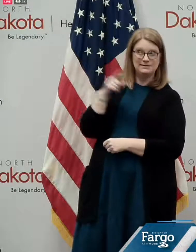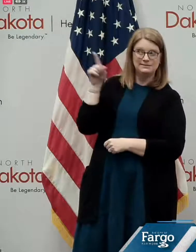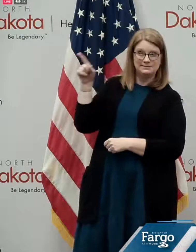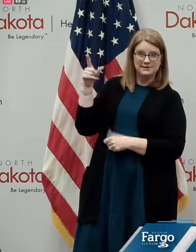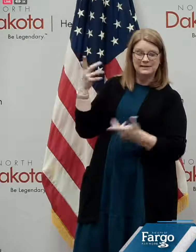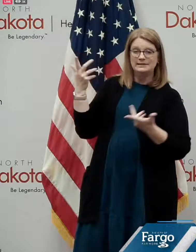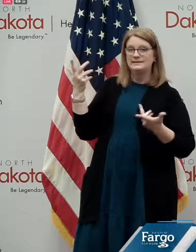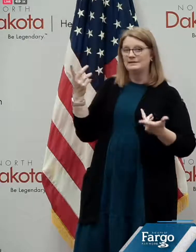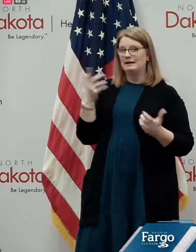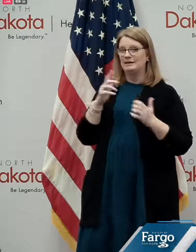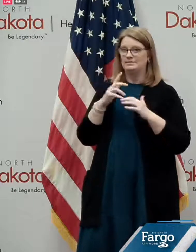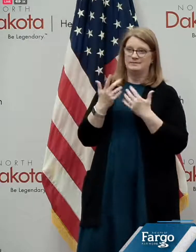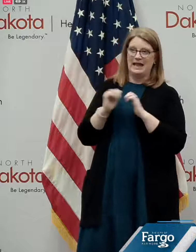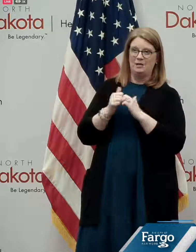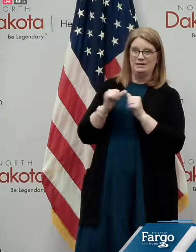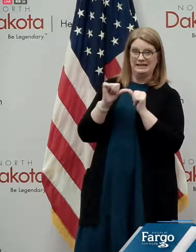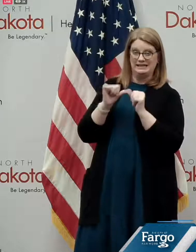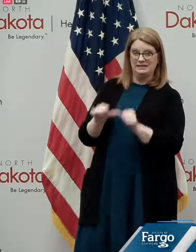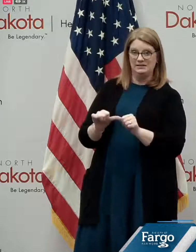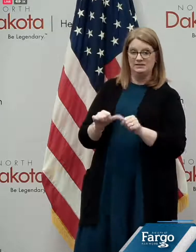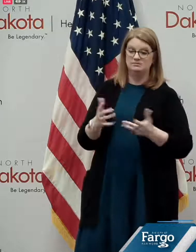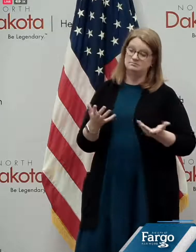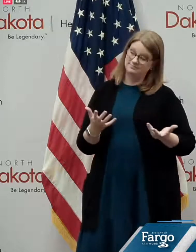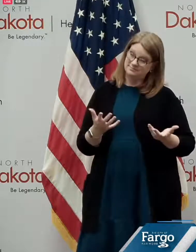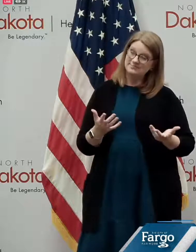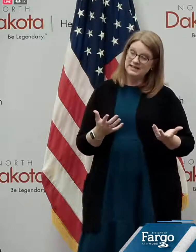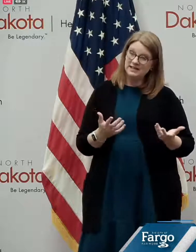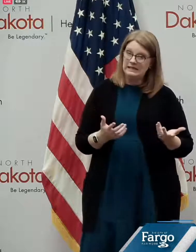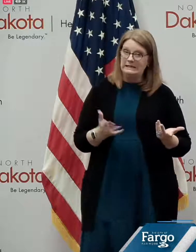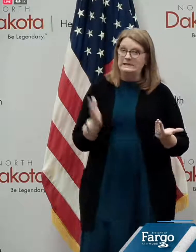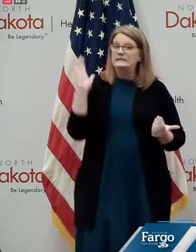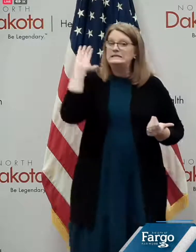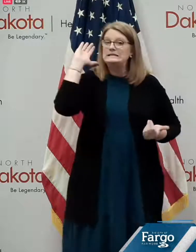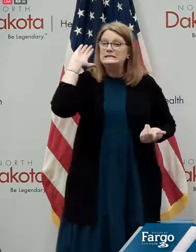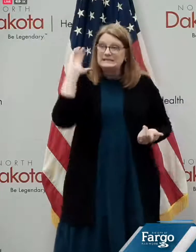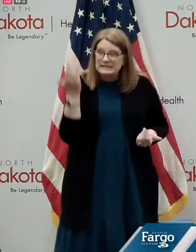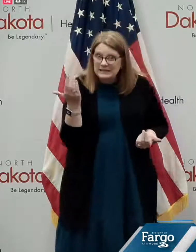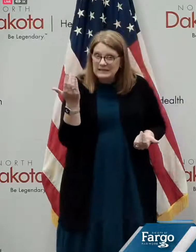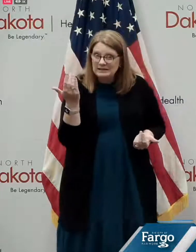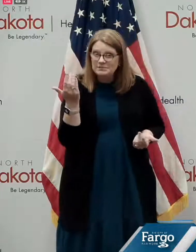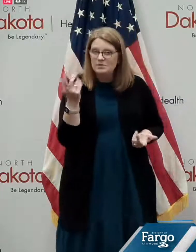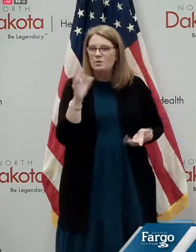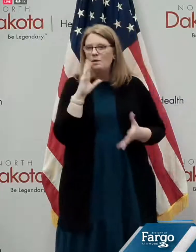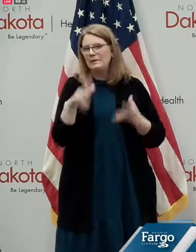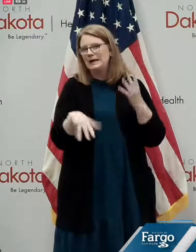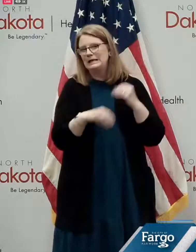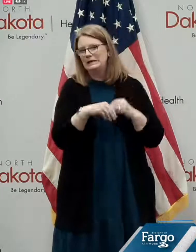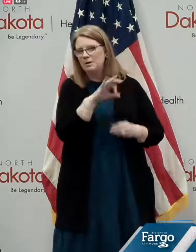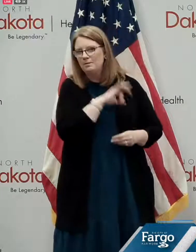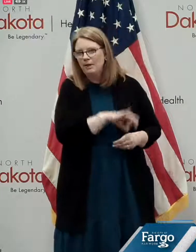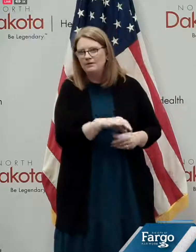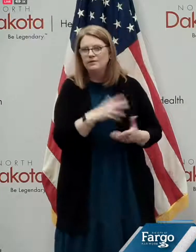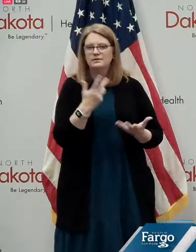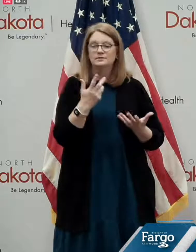this might continue. It seems likely that there may be, they're highly likely that there'll be some additional benefit, whether it'll be $600 or some